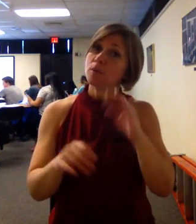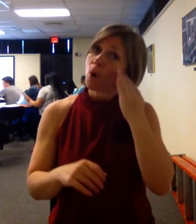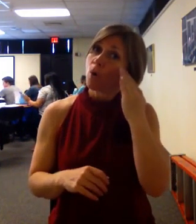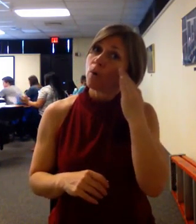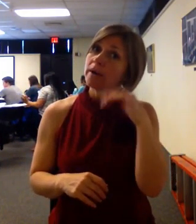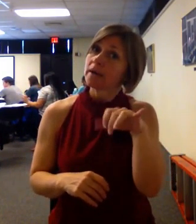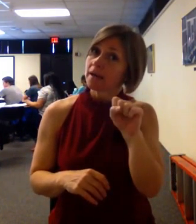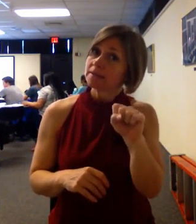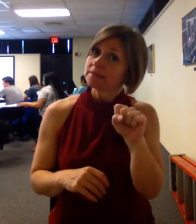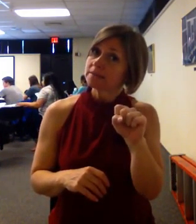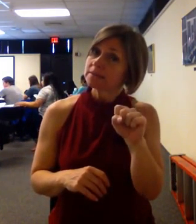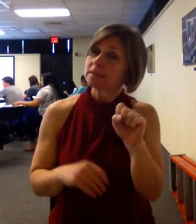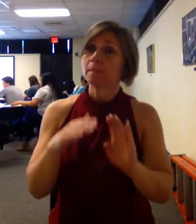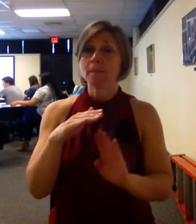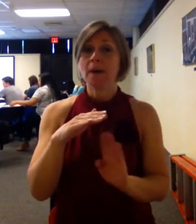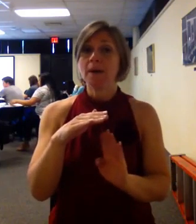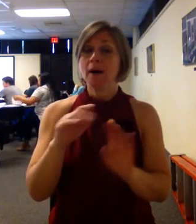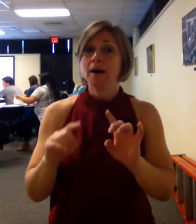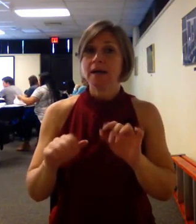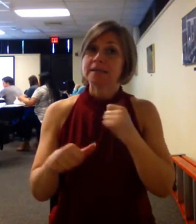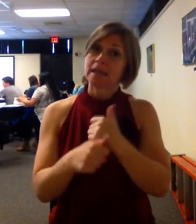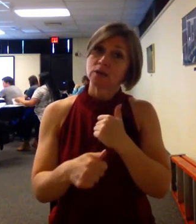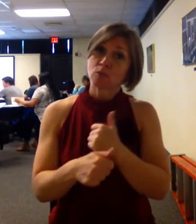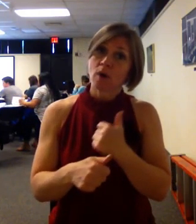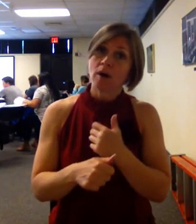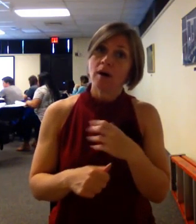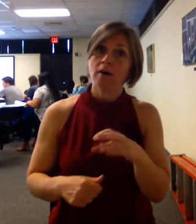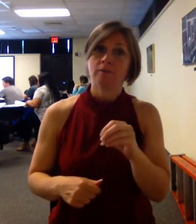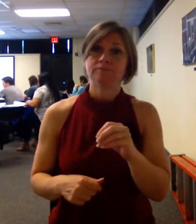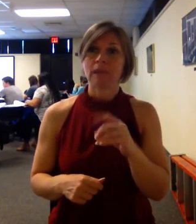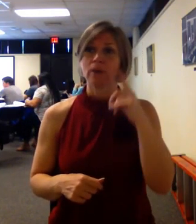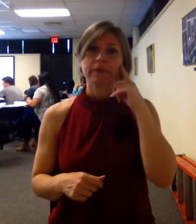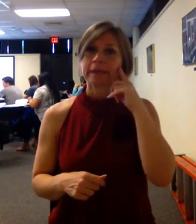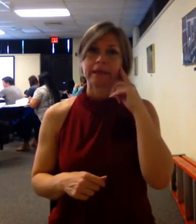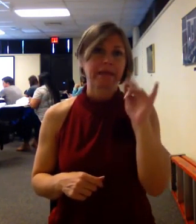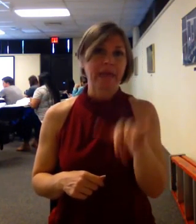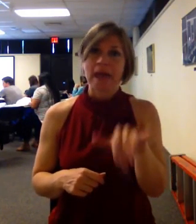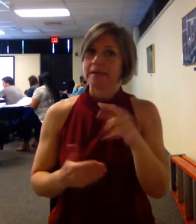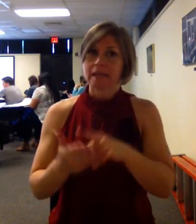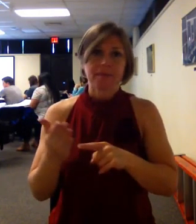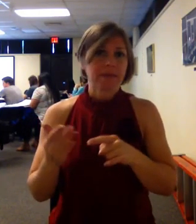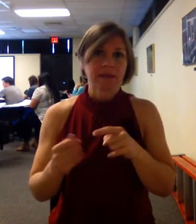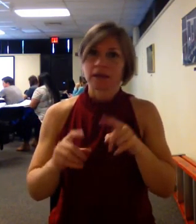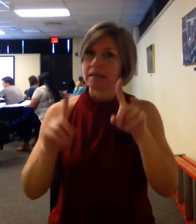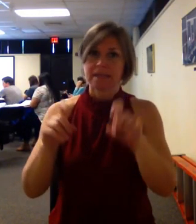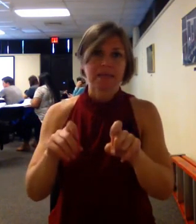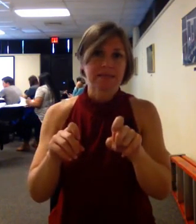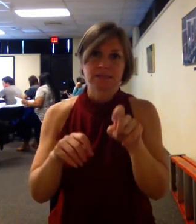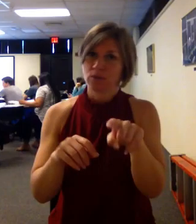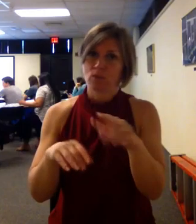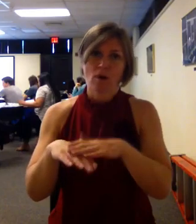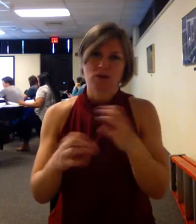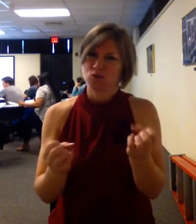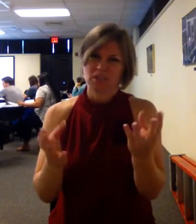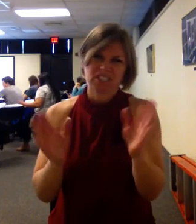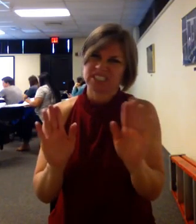pretty, like I said, basic and it's algebra. So I don't really think that that's something that I'm going to test you too much over. These calculations